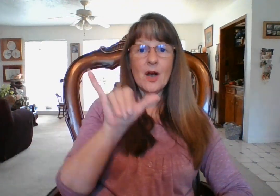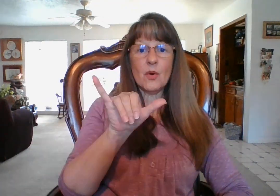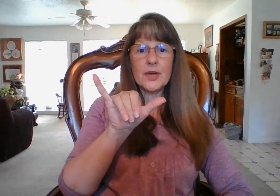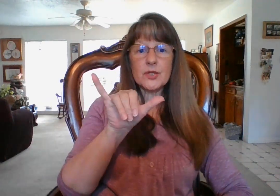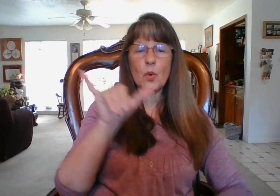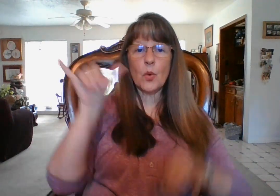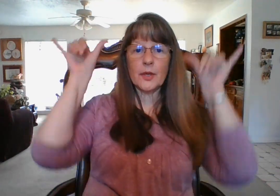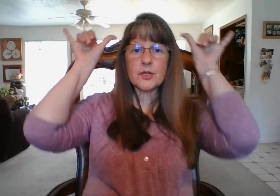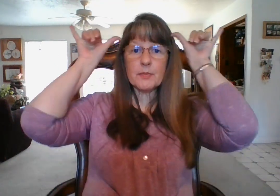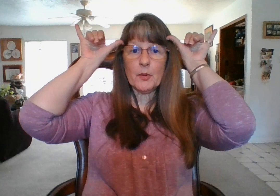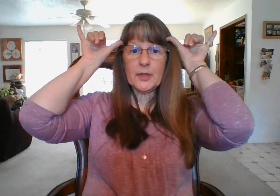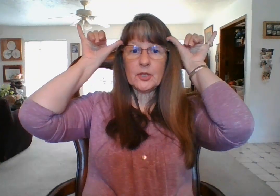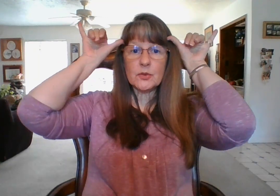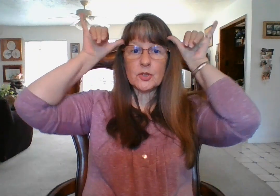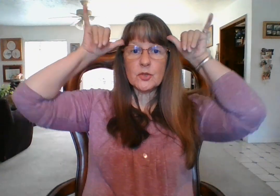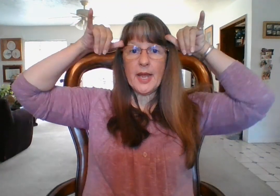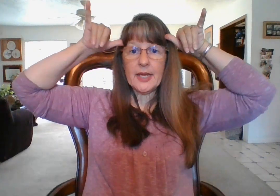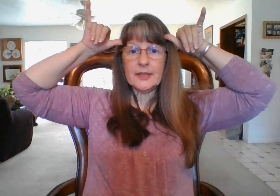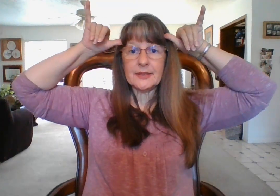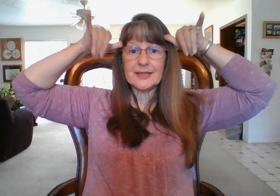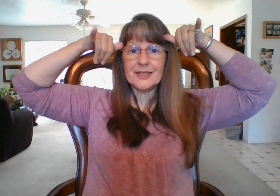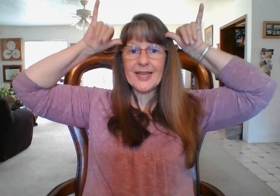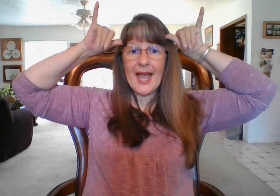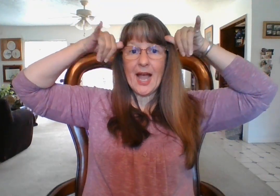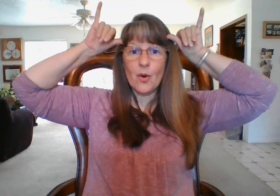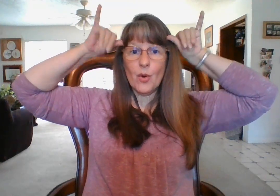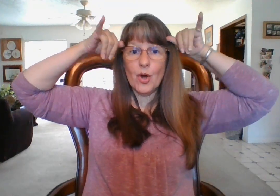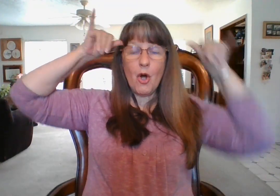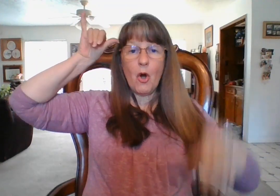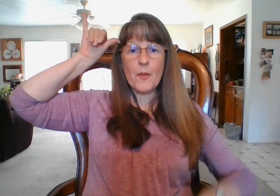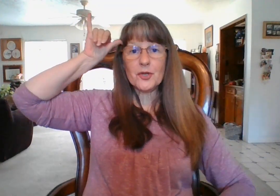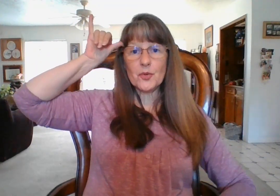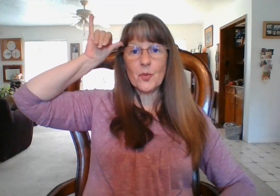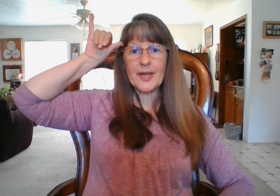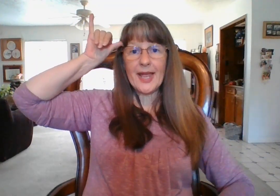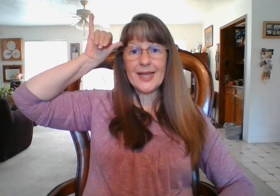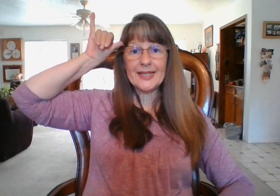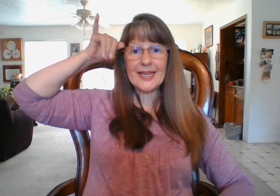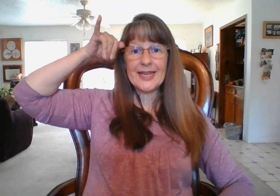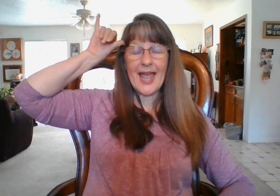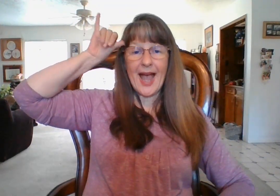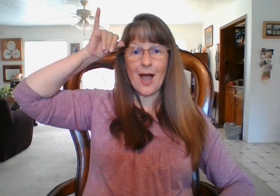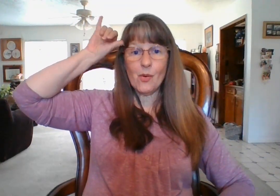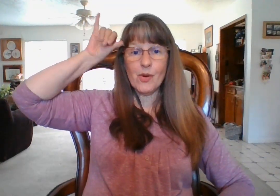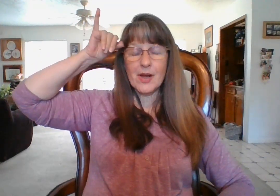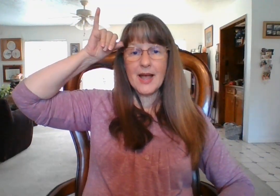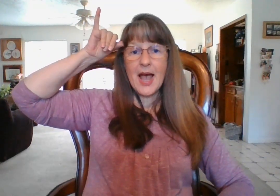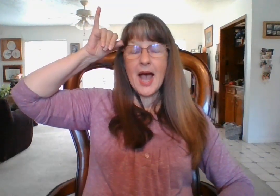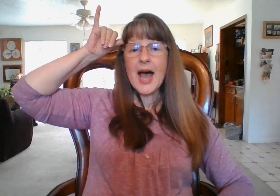Cow is the horns. Remember, we could do it 2 hands, cow, or we could do 1 hand, cow.